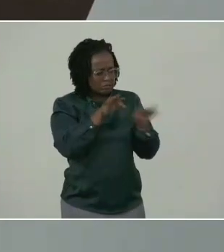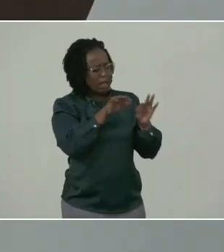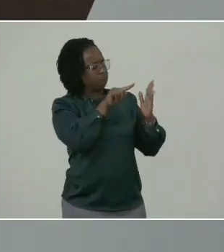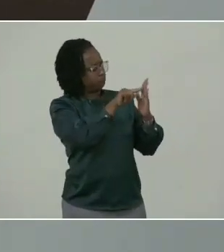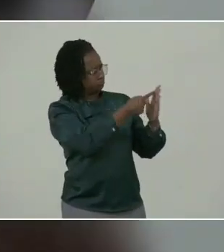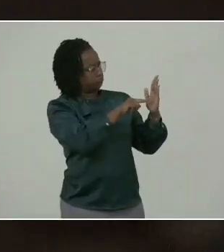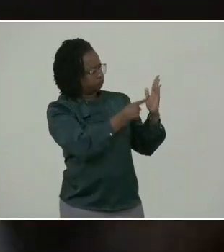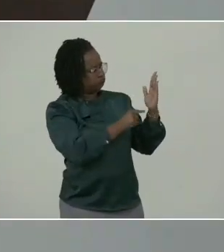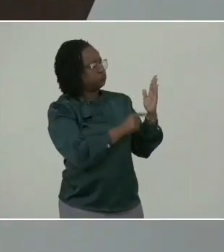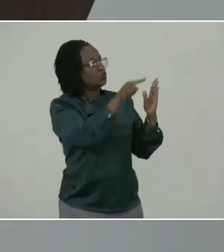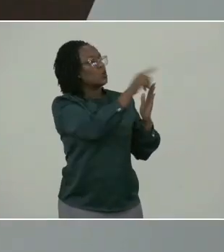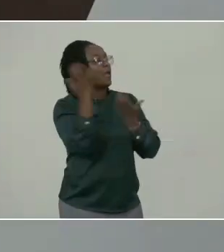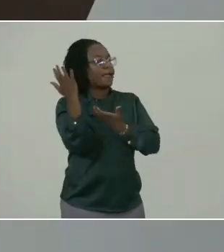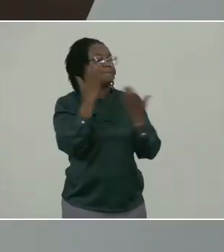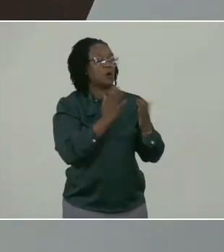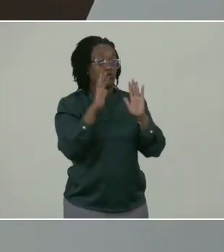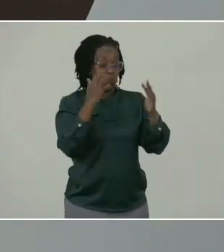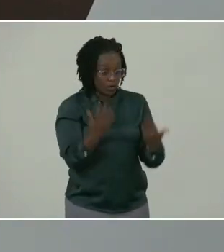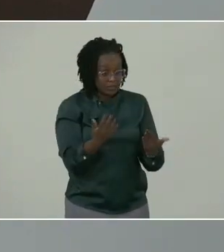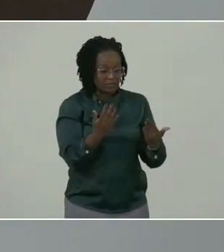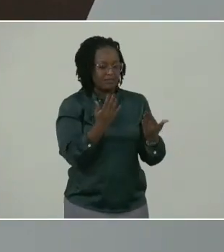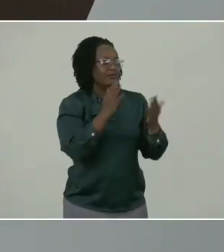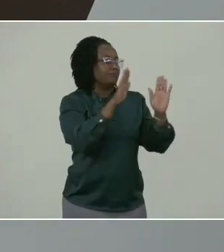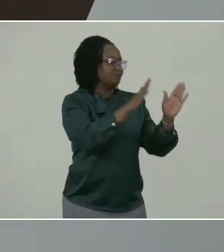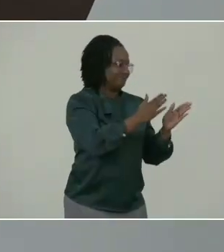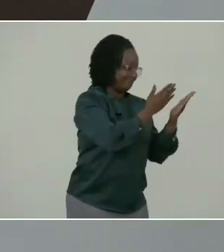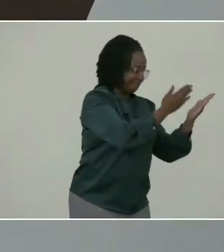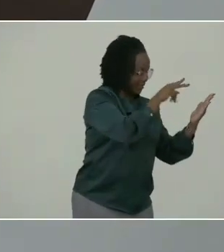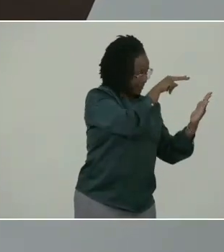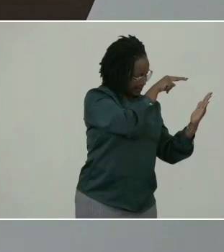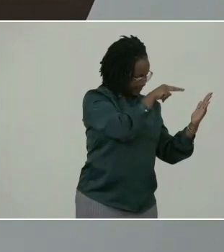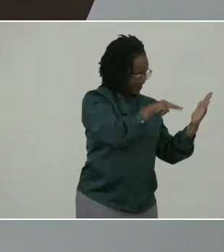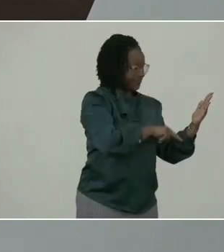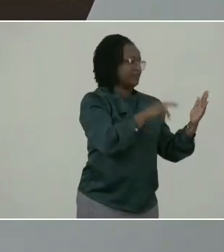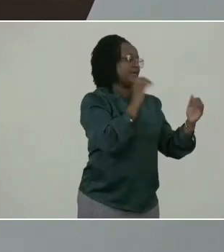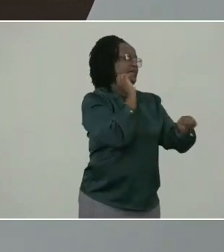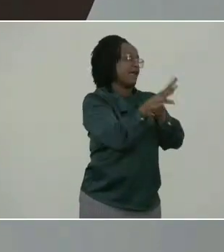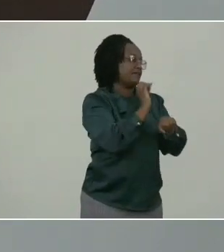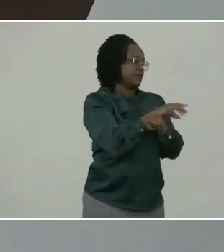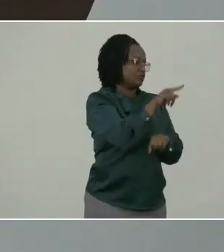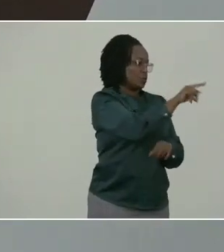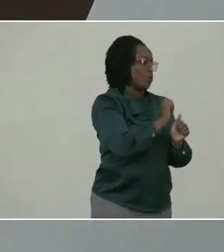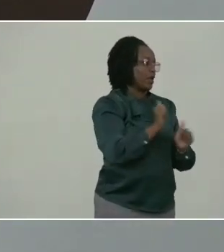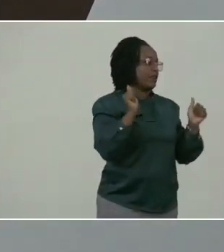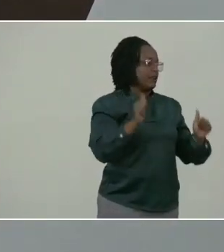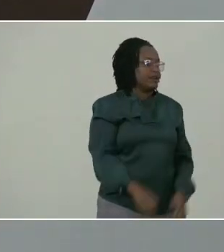We'll give the details of the vehicles that you can pay. Yeah?